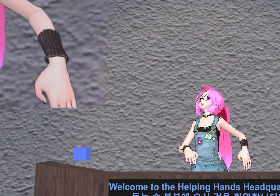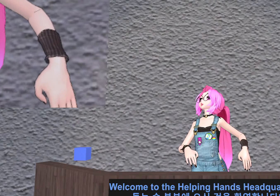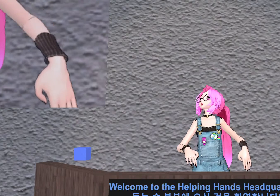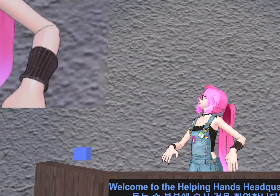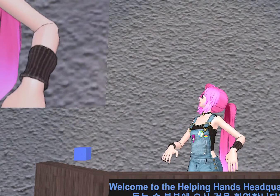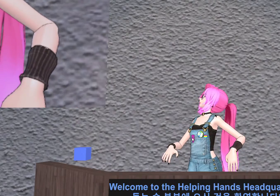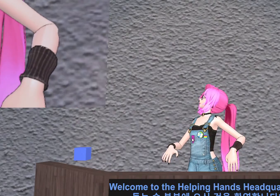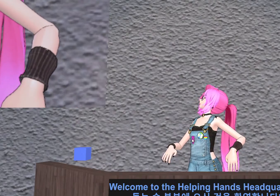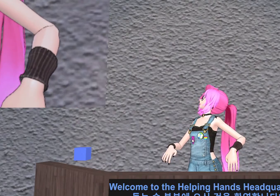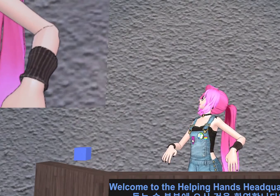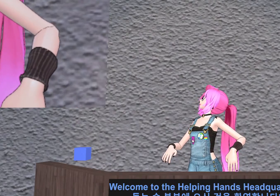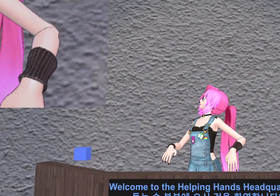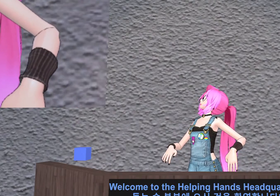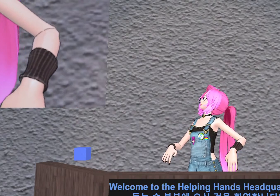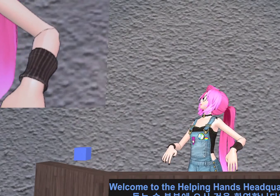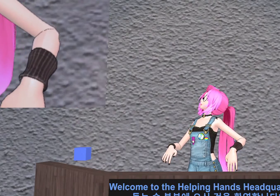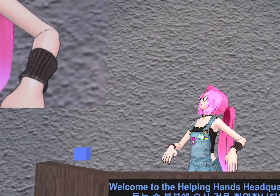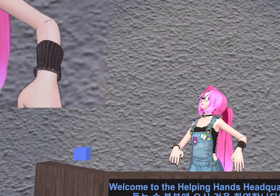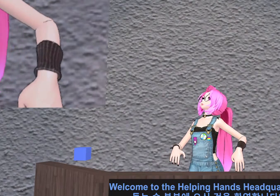Anyone else?